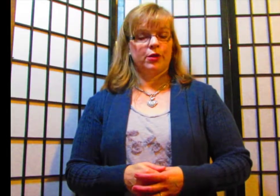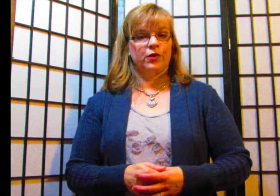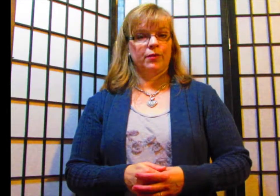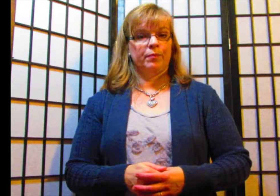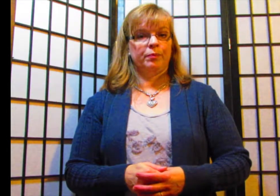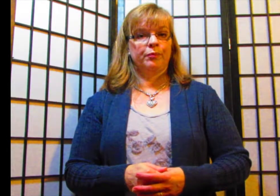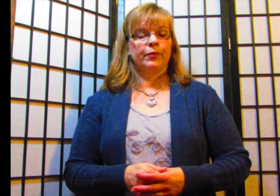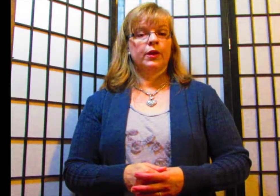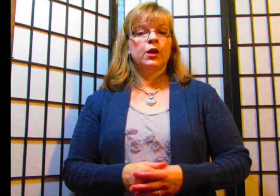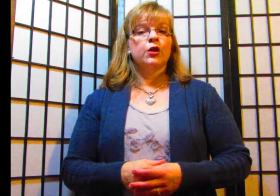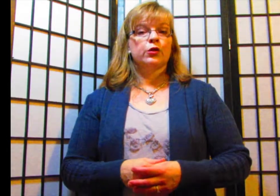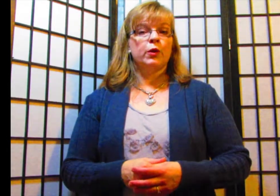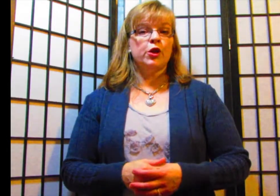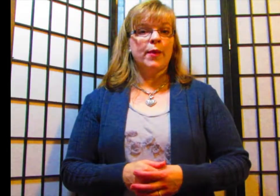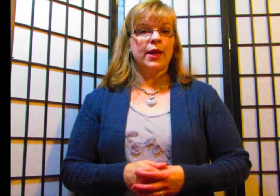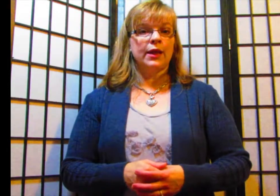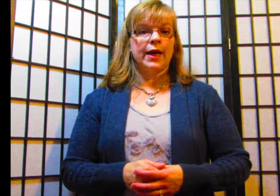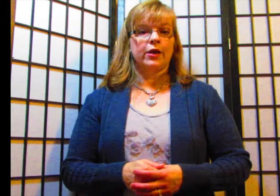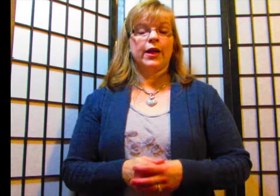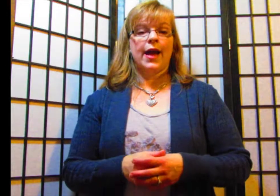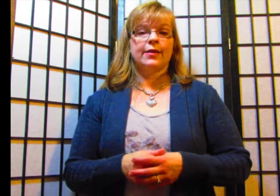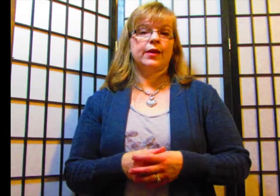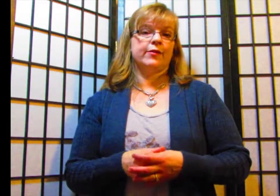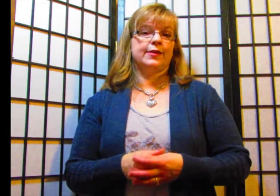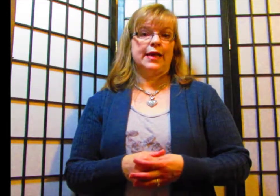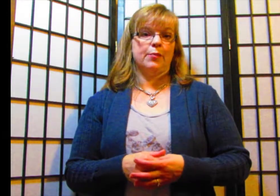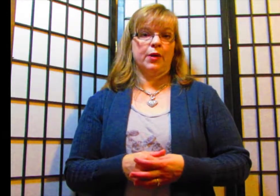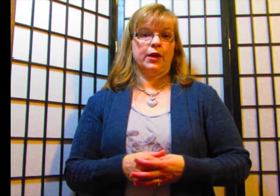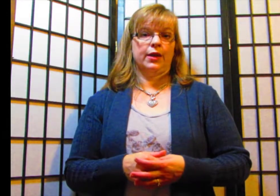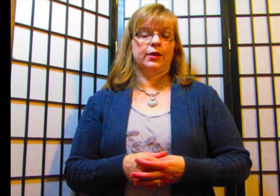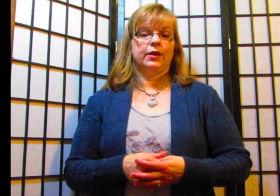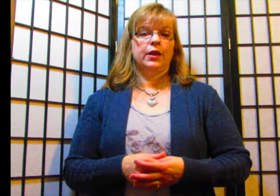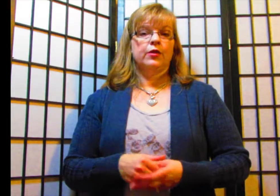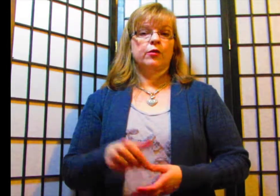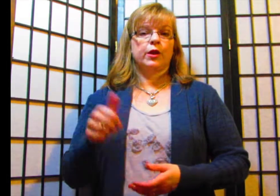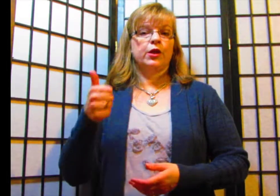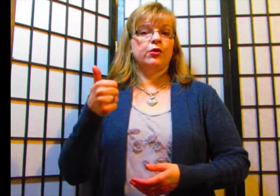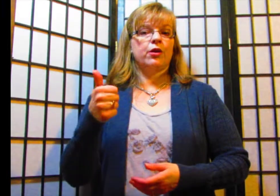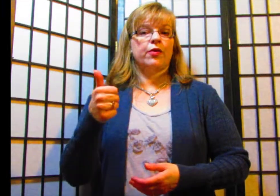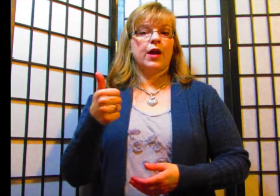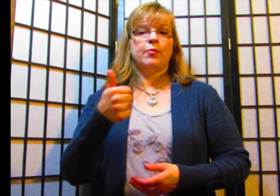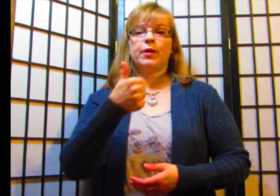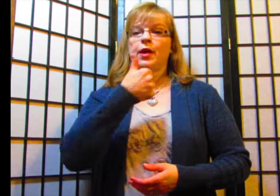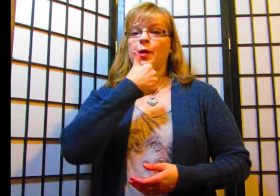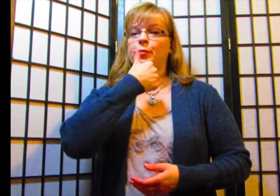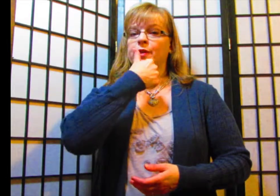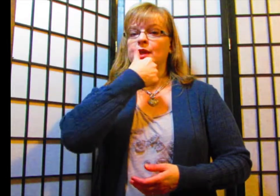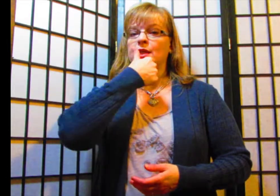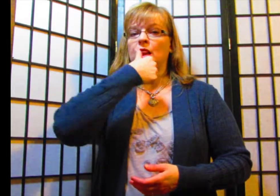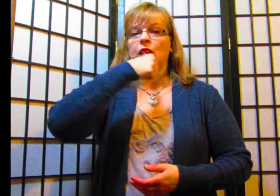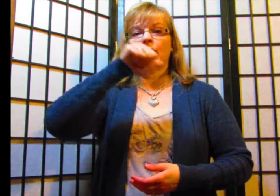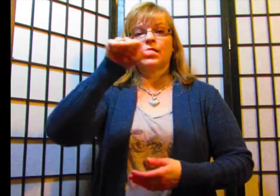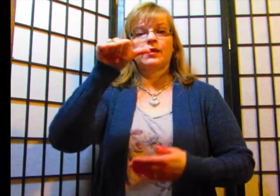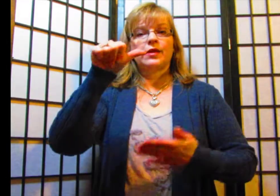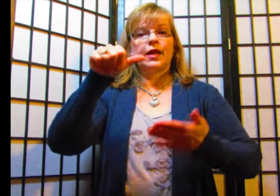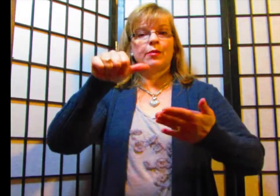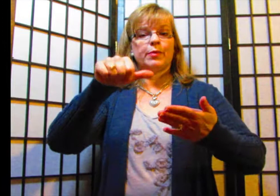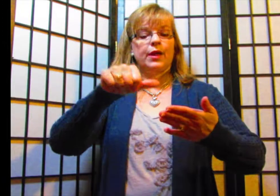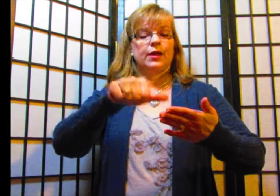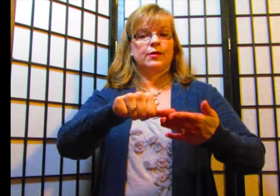person. So when you mail a letter, it has to have a stamp on it. So we're going to use our thumb and pretend to lick the stamp and